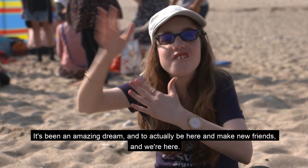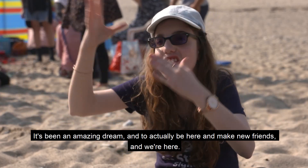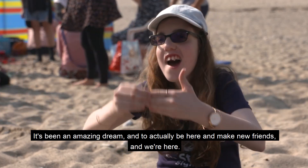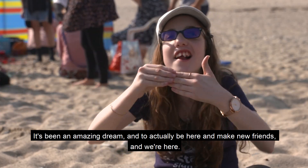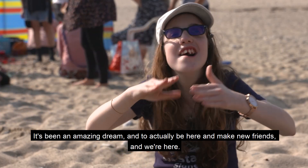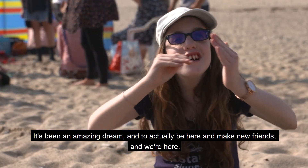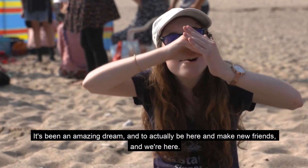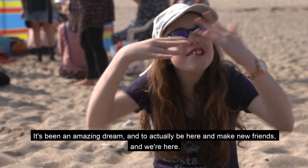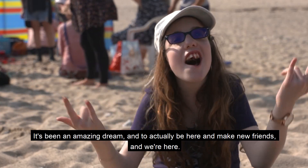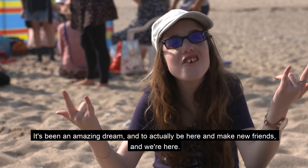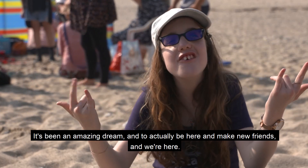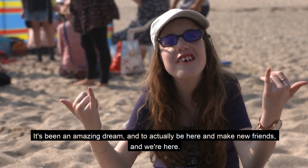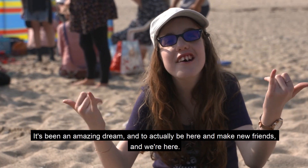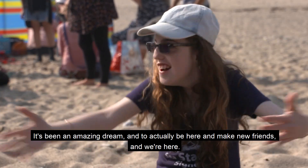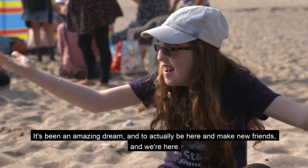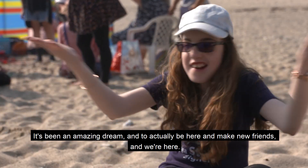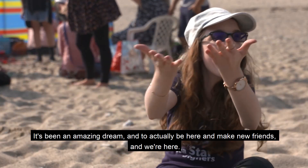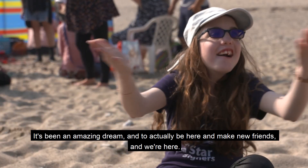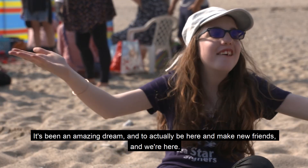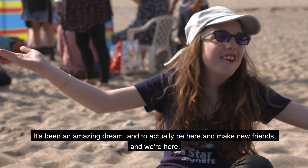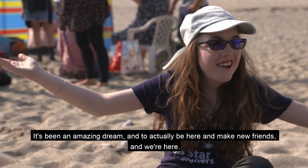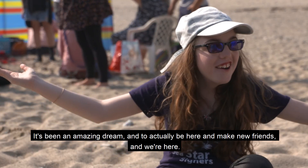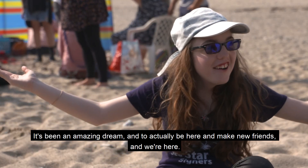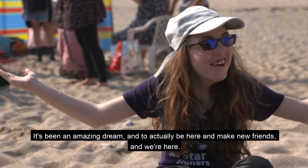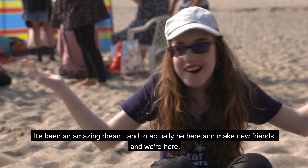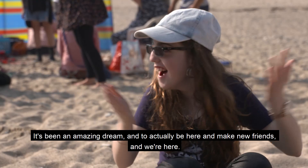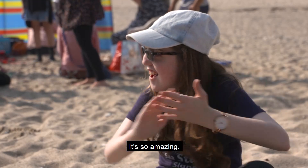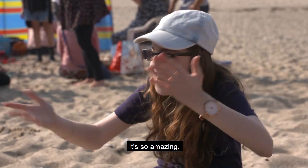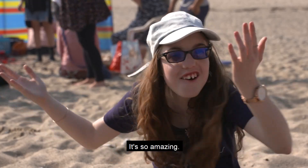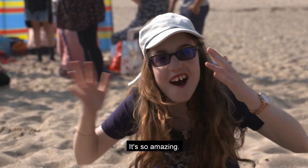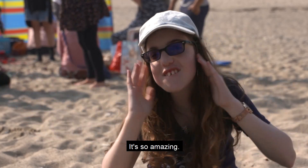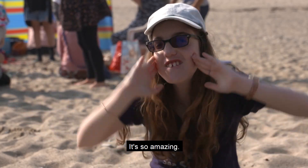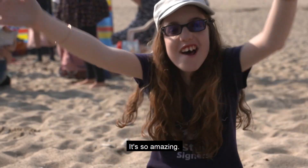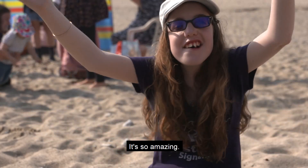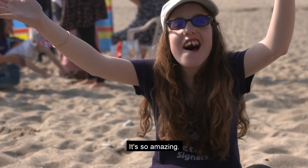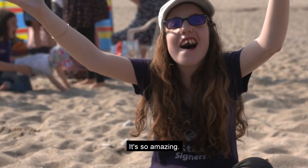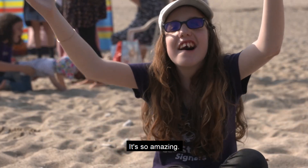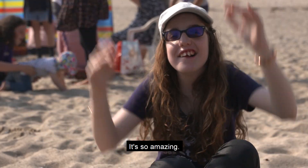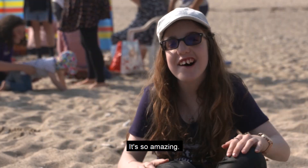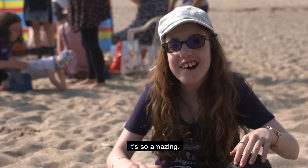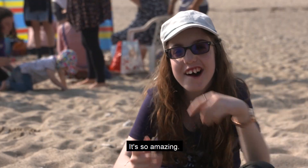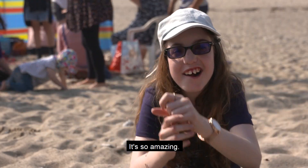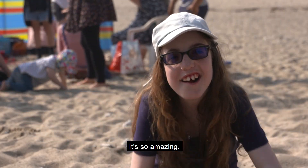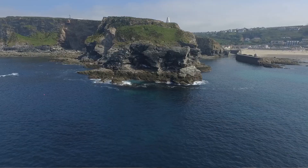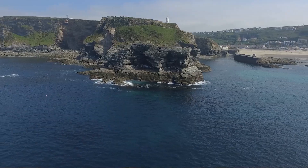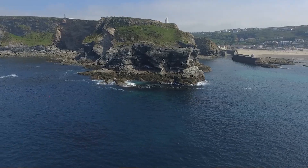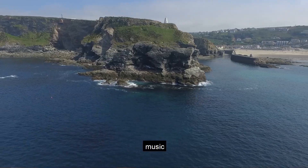actually be here and make new friends. Yeah. And we're here. So, freedom. It's so amazing. I